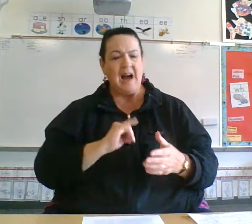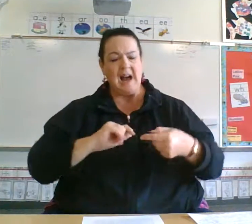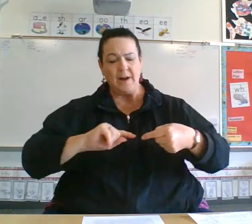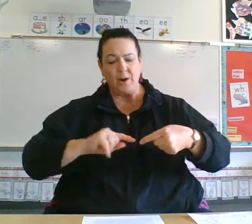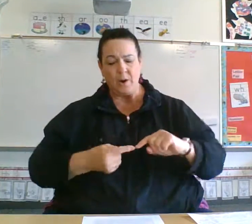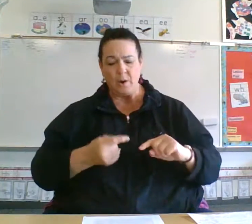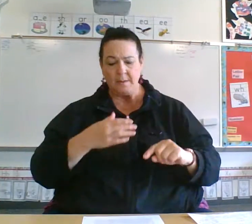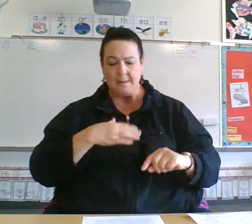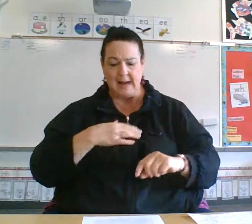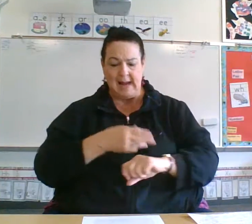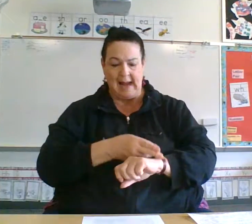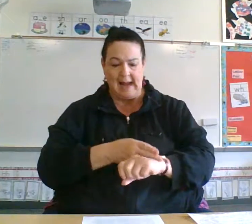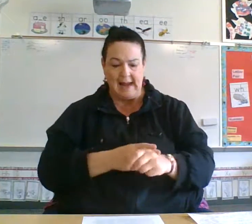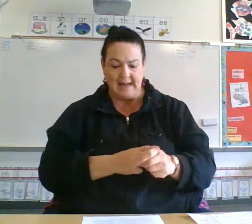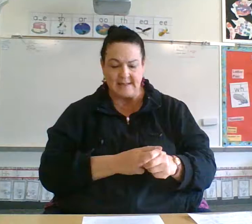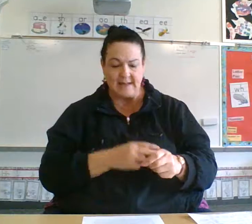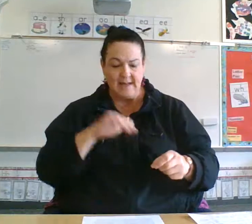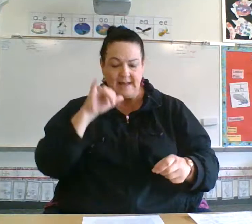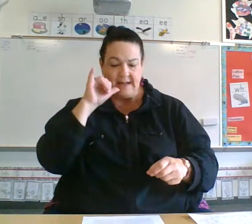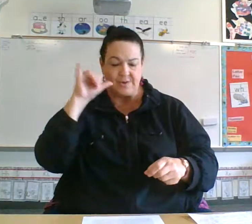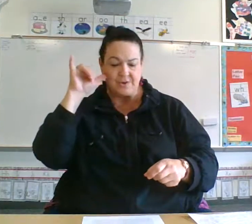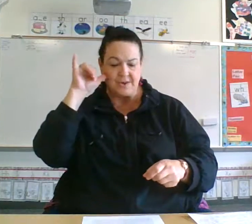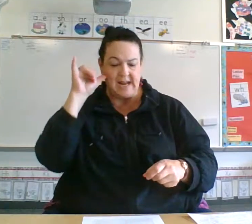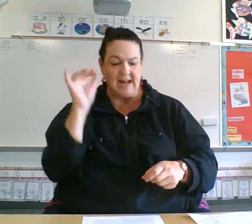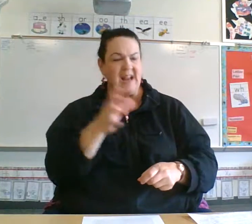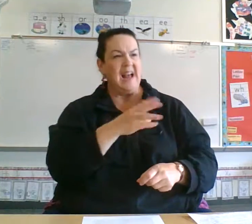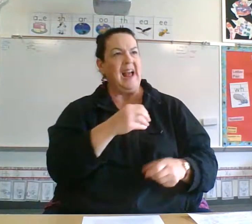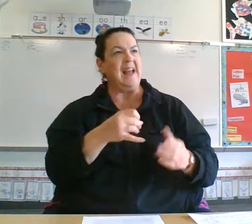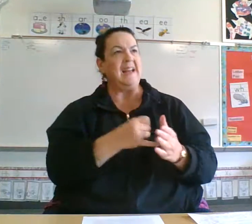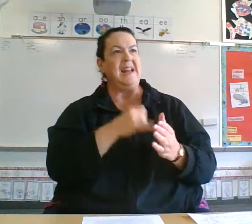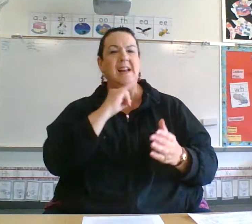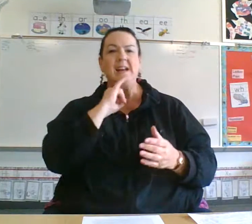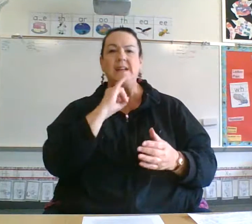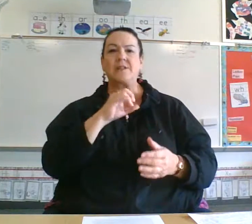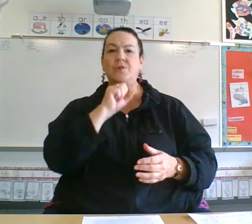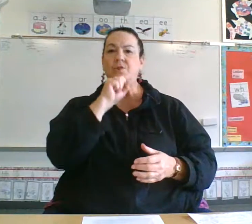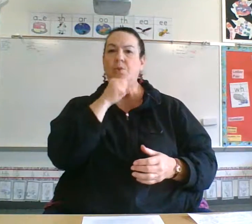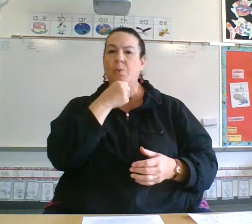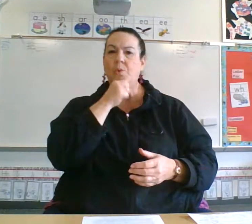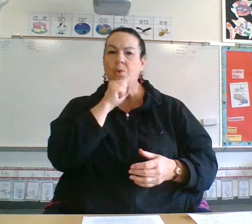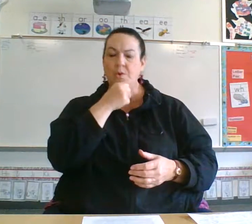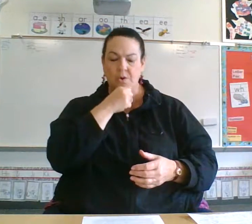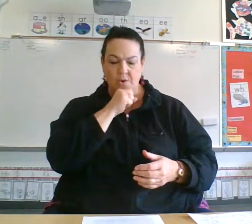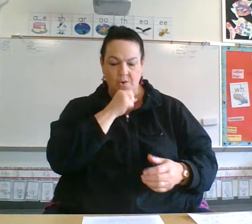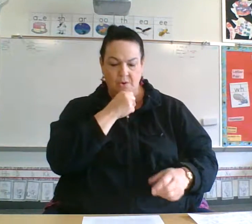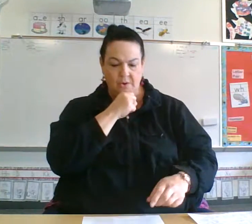I hurt my hand yesterday and it is sore.